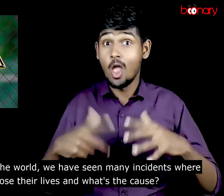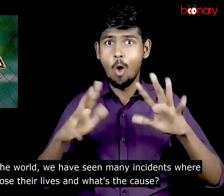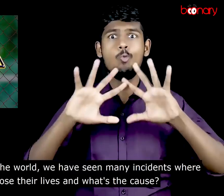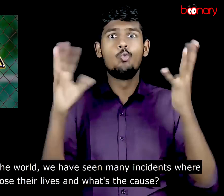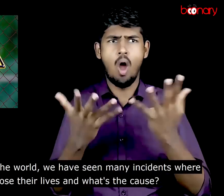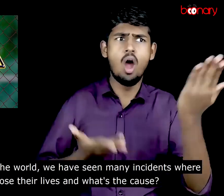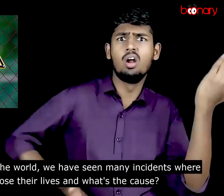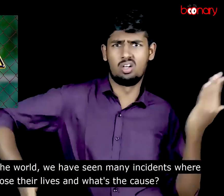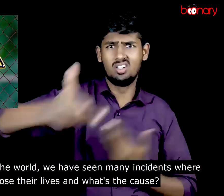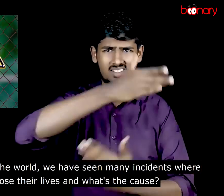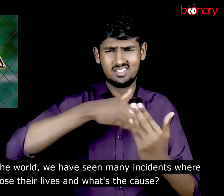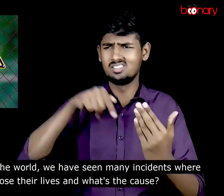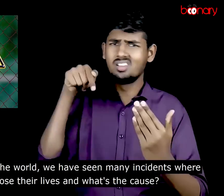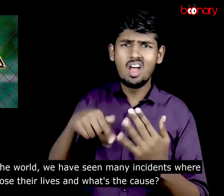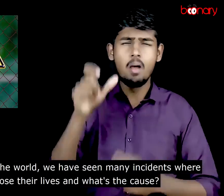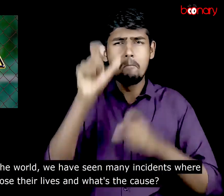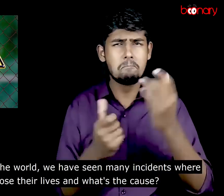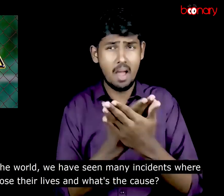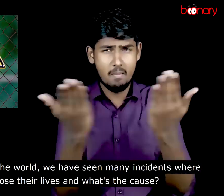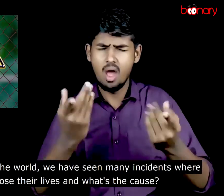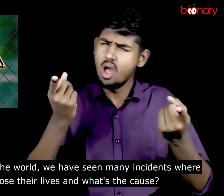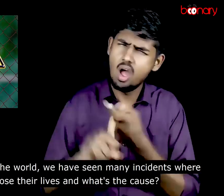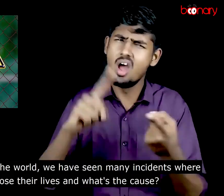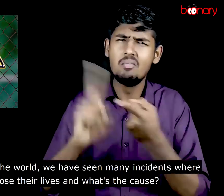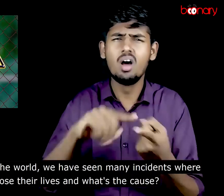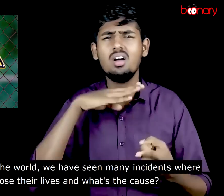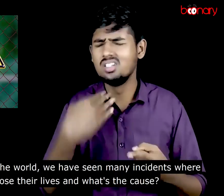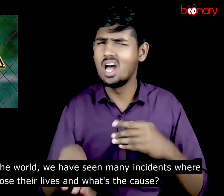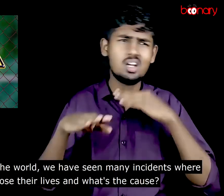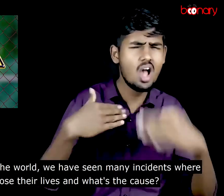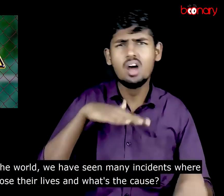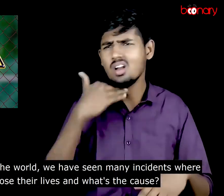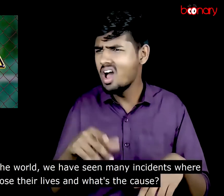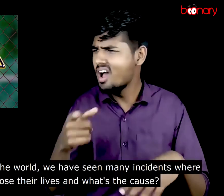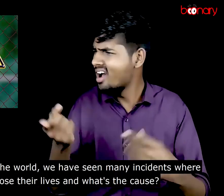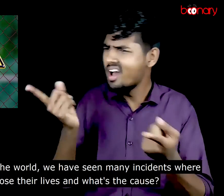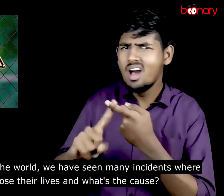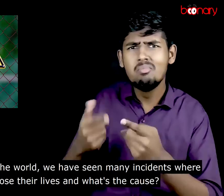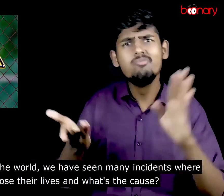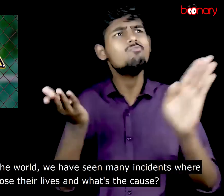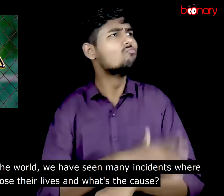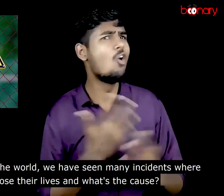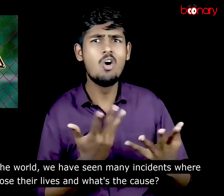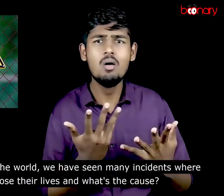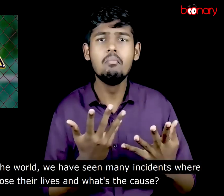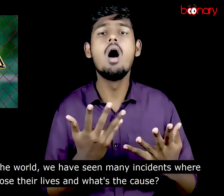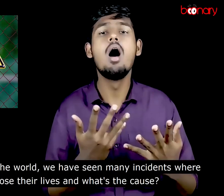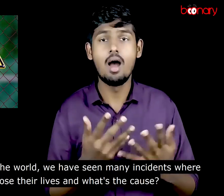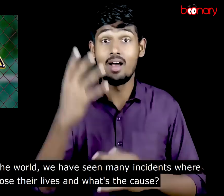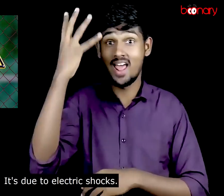Today, around the world, we have seen many incidents where people lose their lives. And what's the cause?